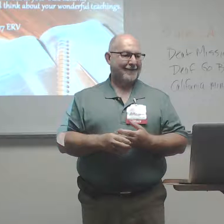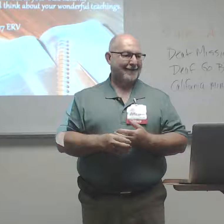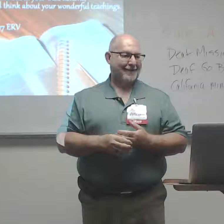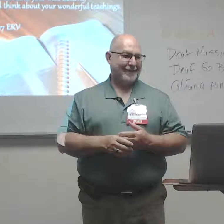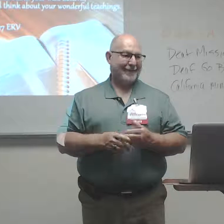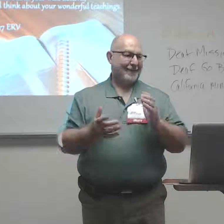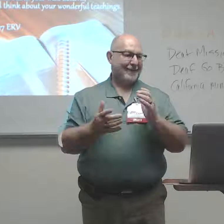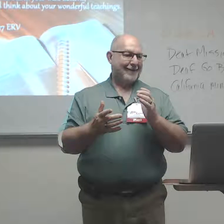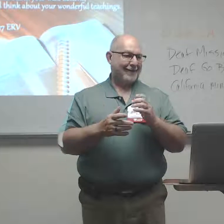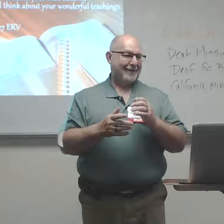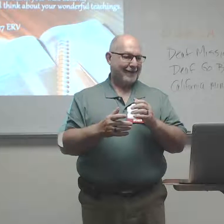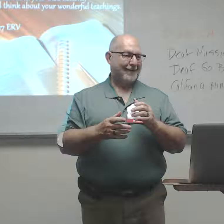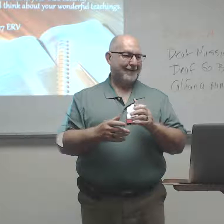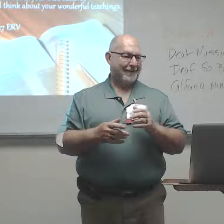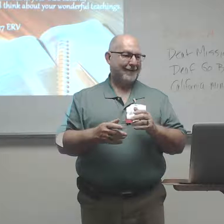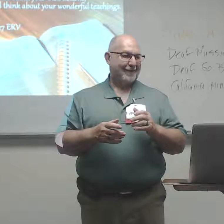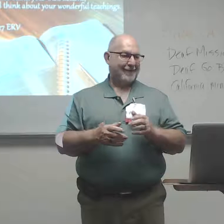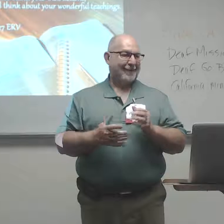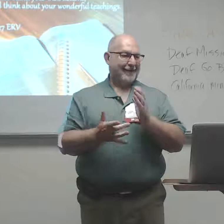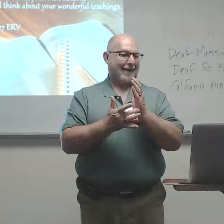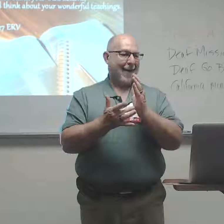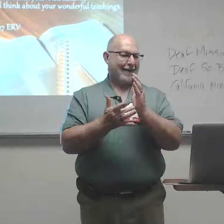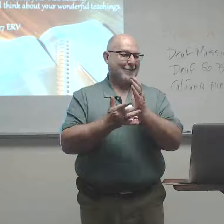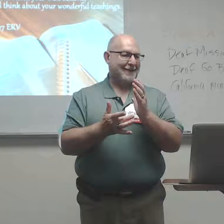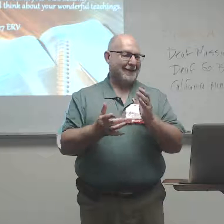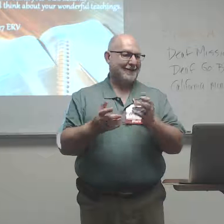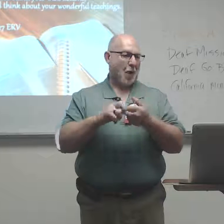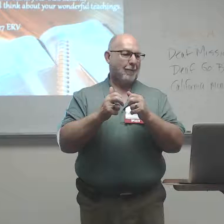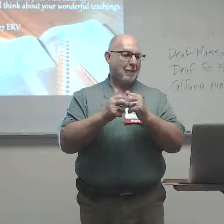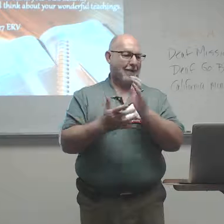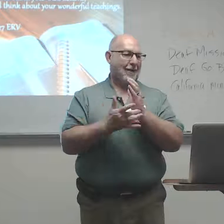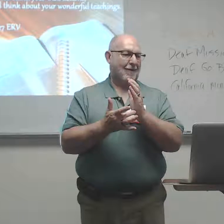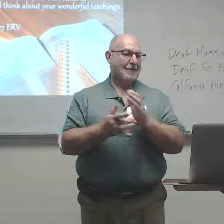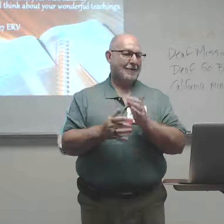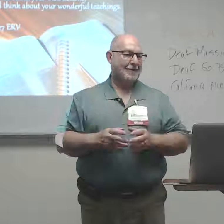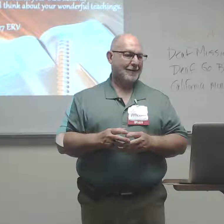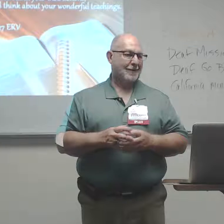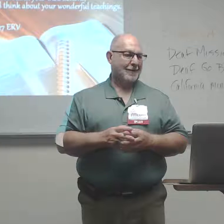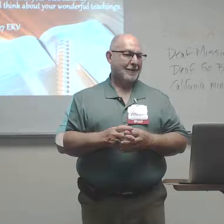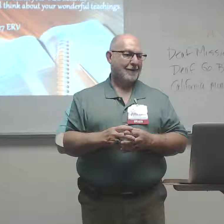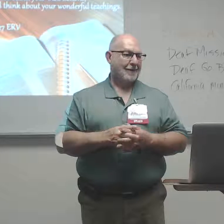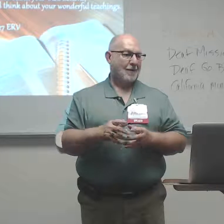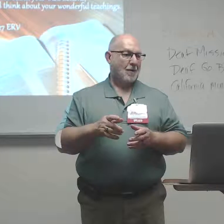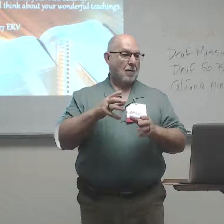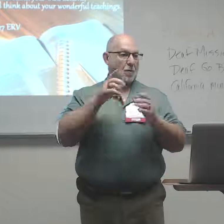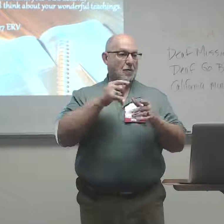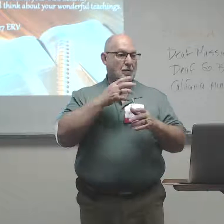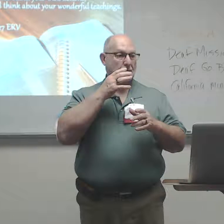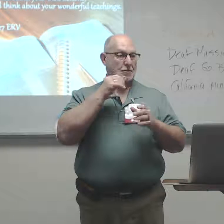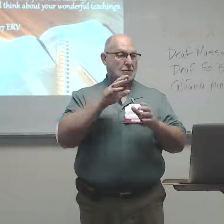At least kind of saying, technology, I don't understand about all this technology, everything.